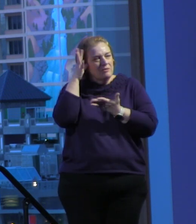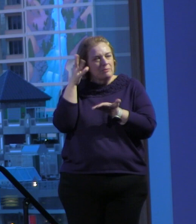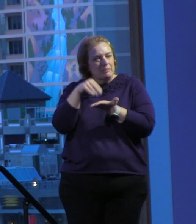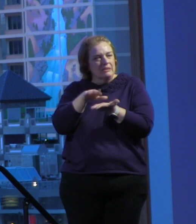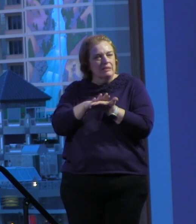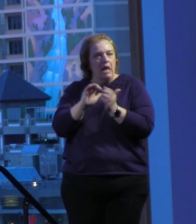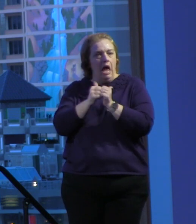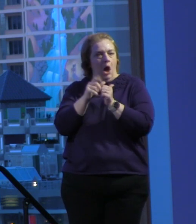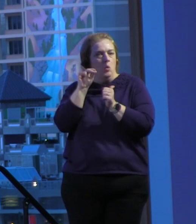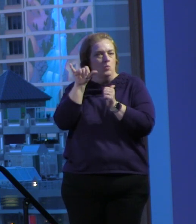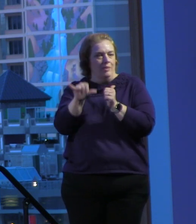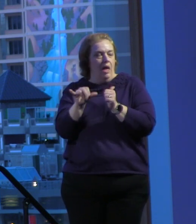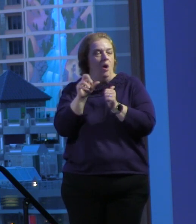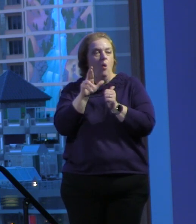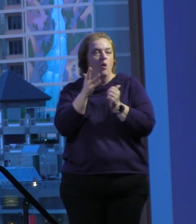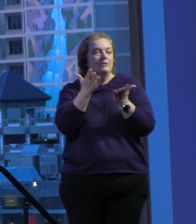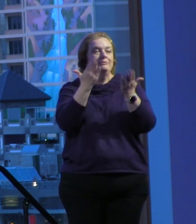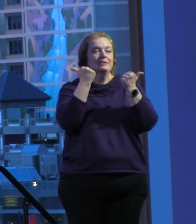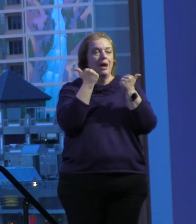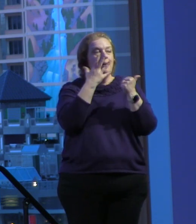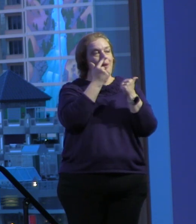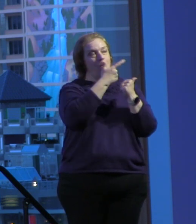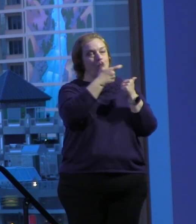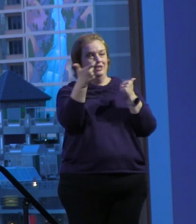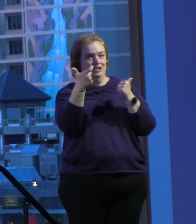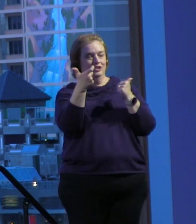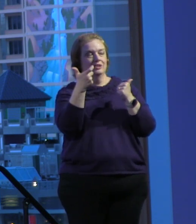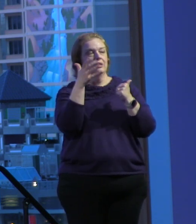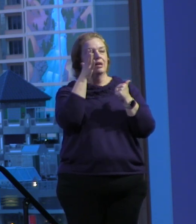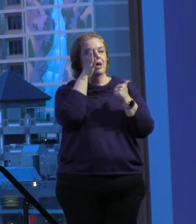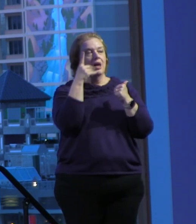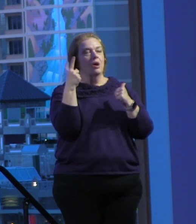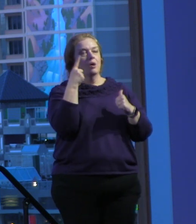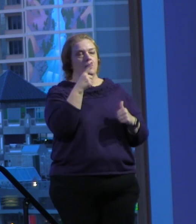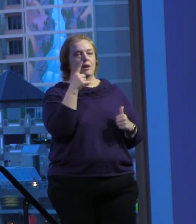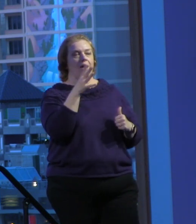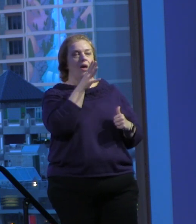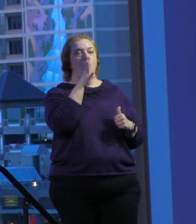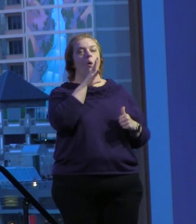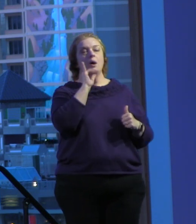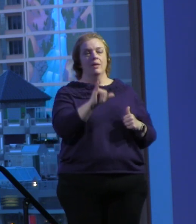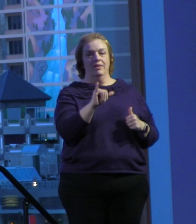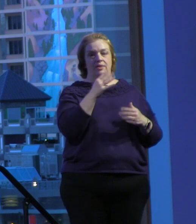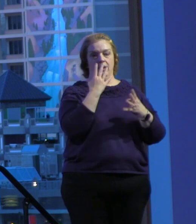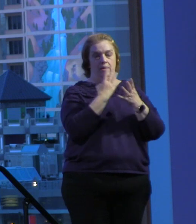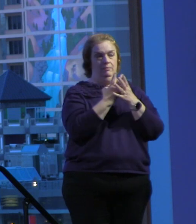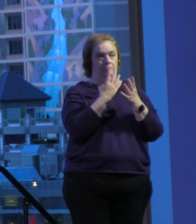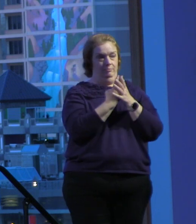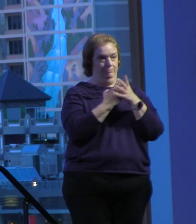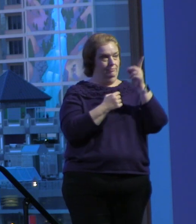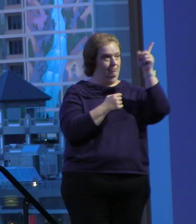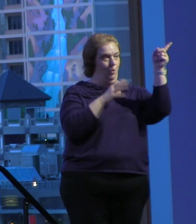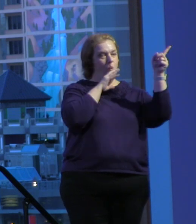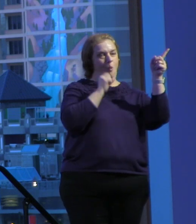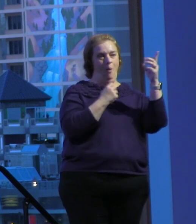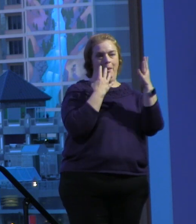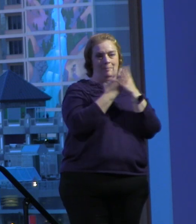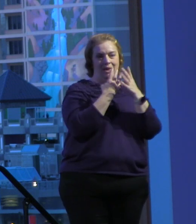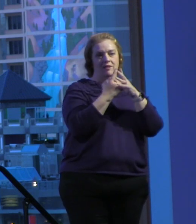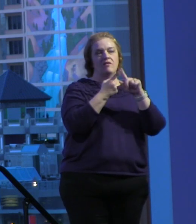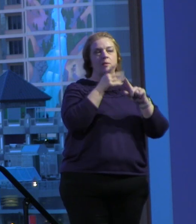to do that, or just come out and watch. It's going to be at the Women's Ward of the Old Penitentiary, which is also fitting for the theme